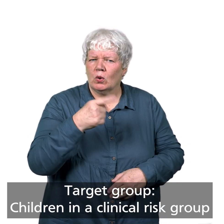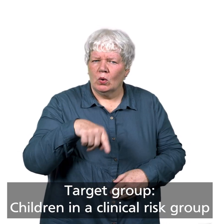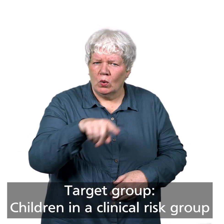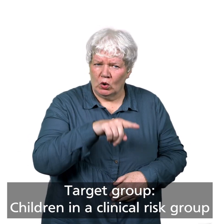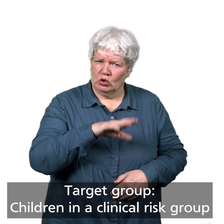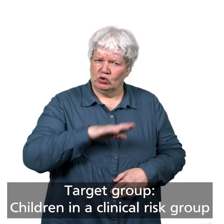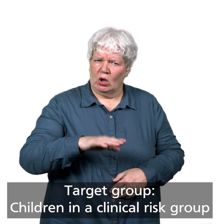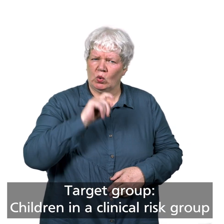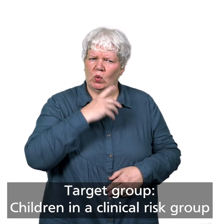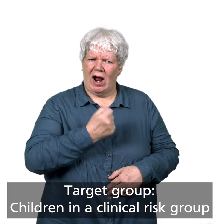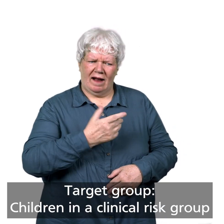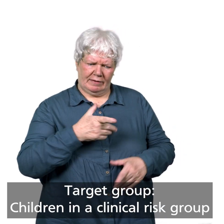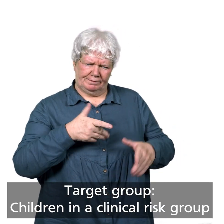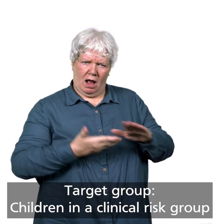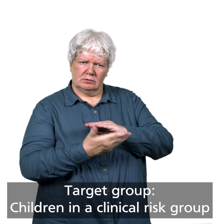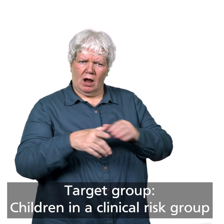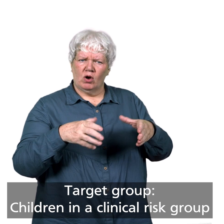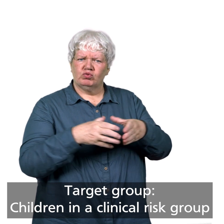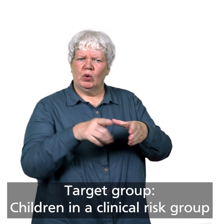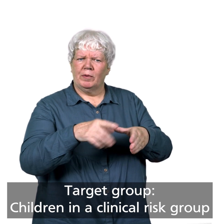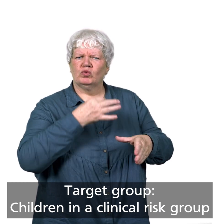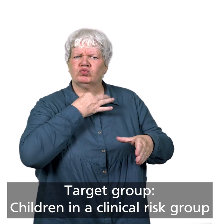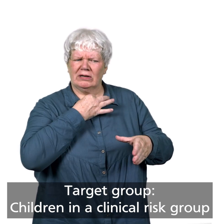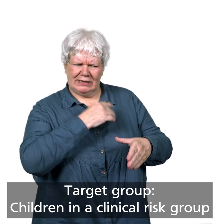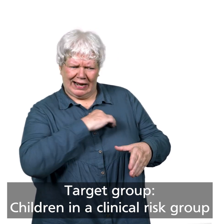Target group: children in a clinical risk group.